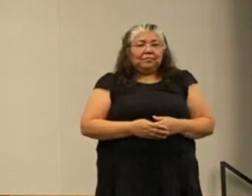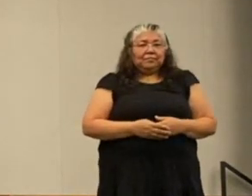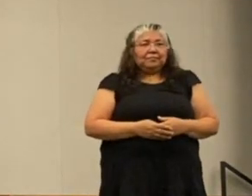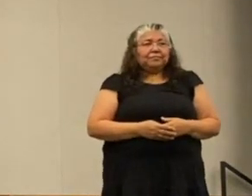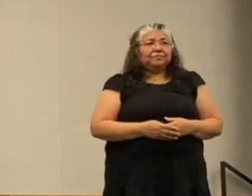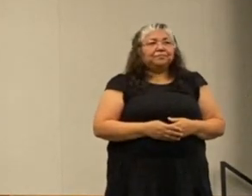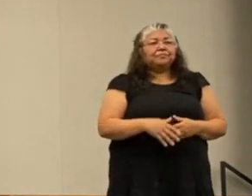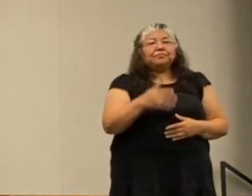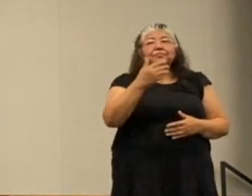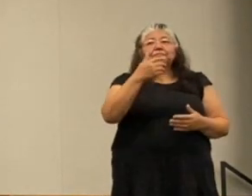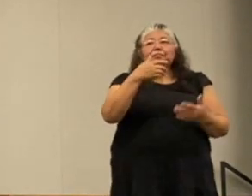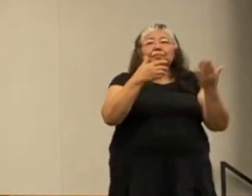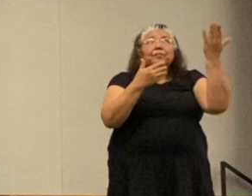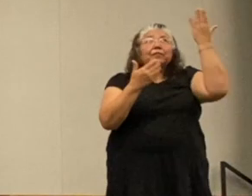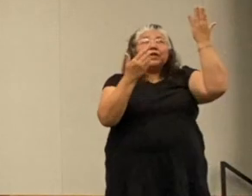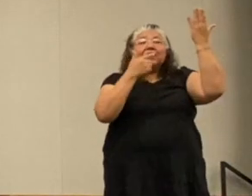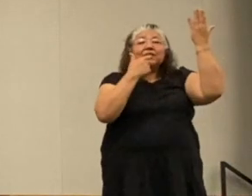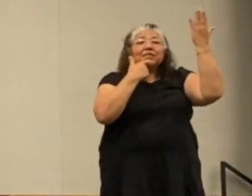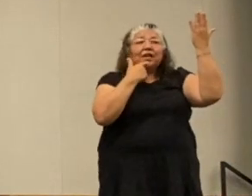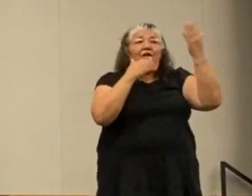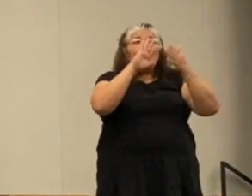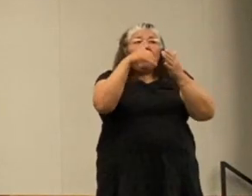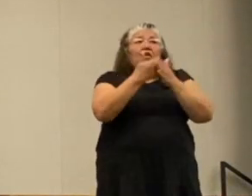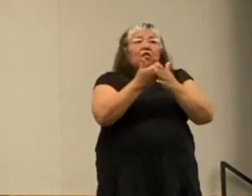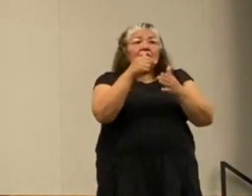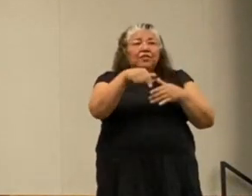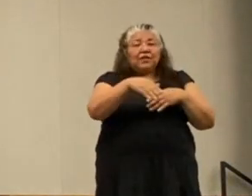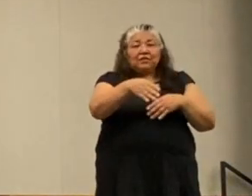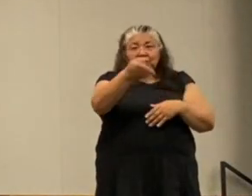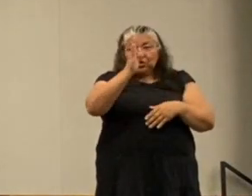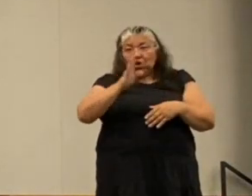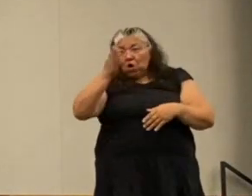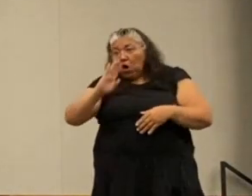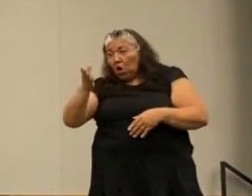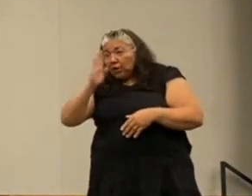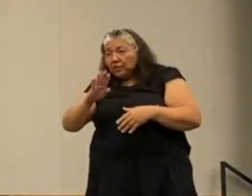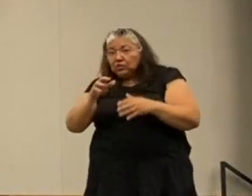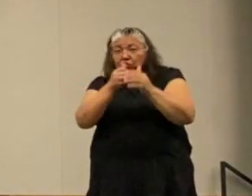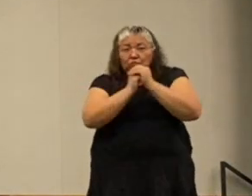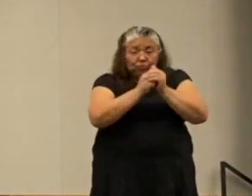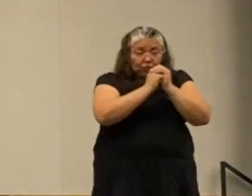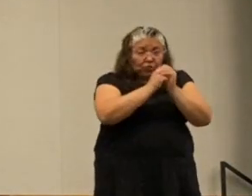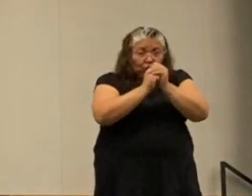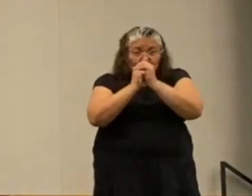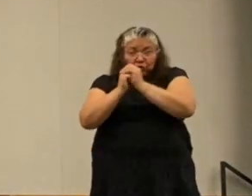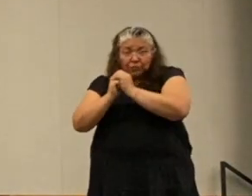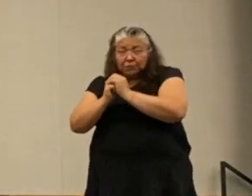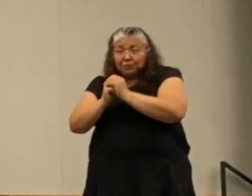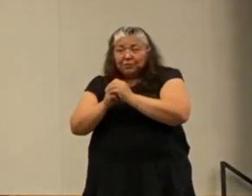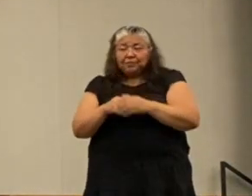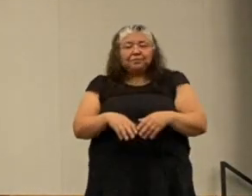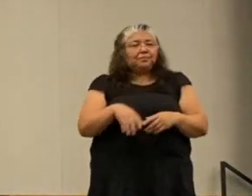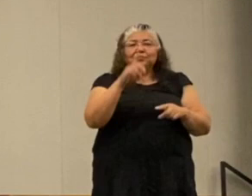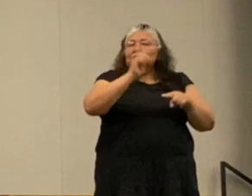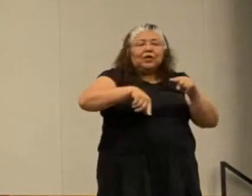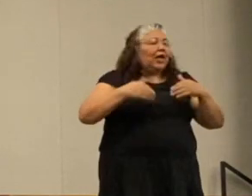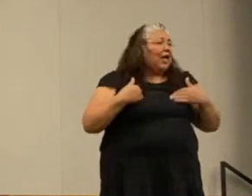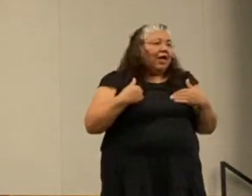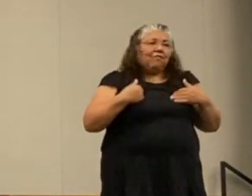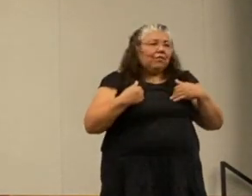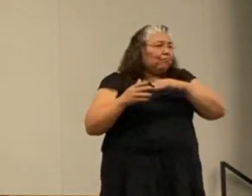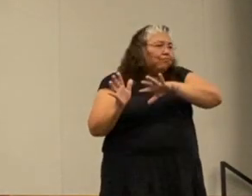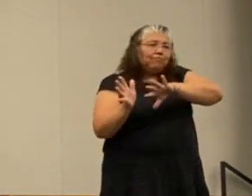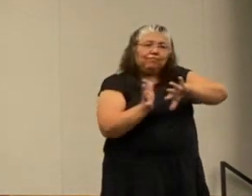He is saying, all those gods that you have been worshiping, you can't have them. You